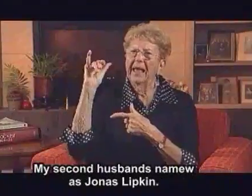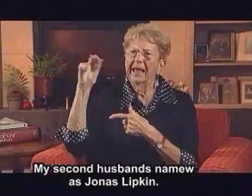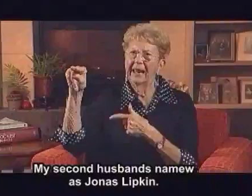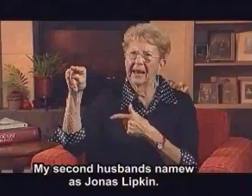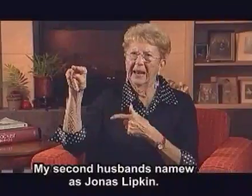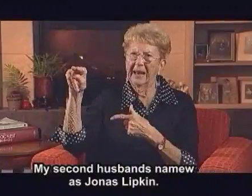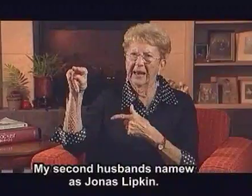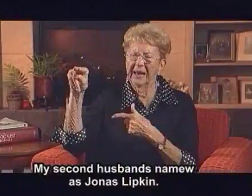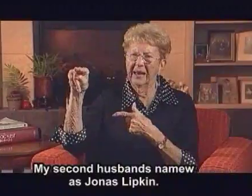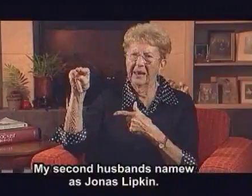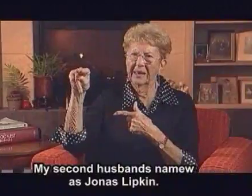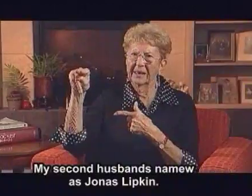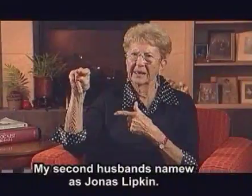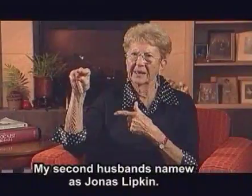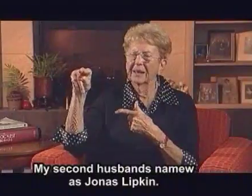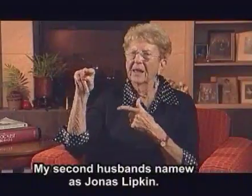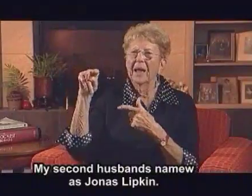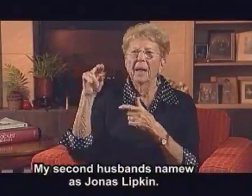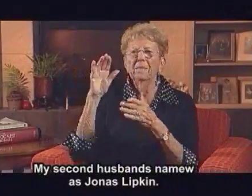My second husband's name was Jonas Lipkin.